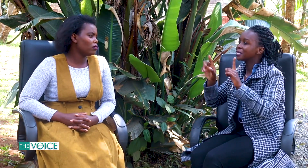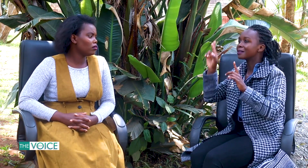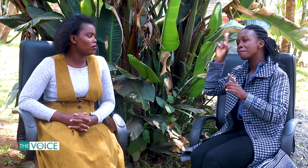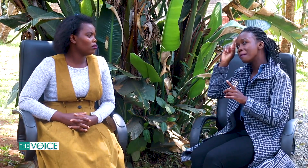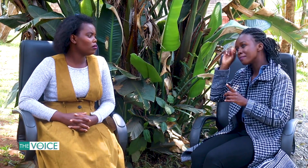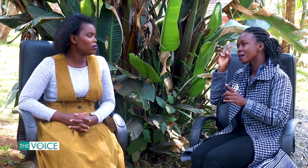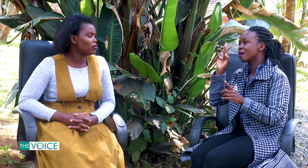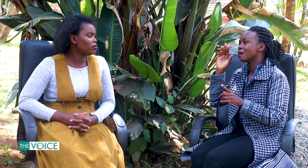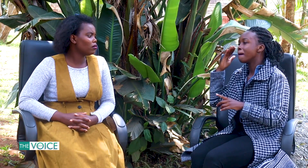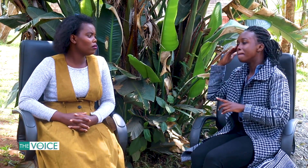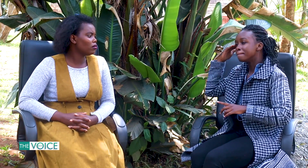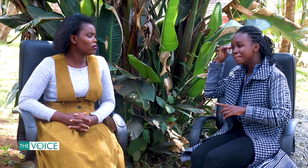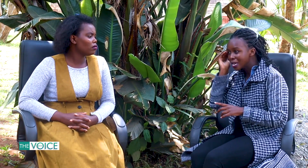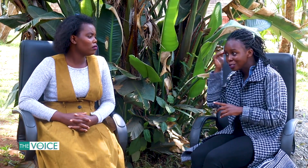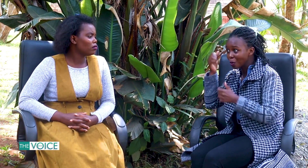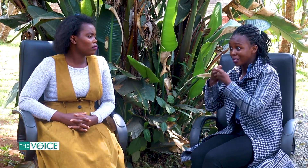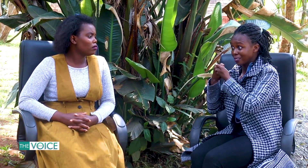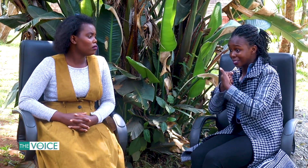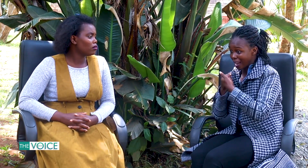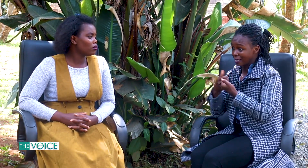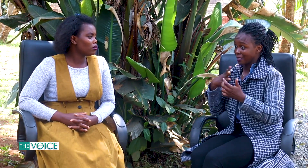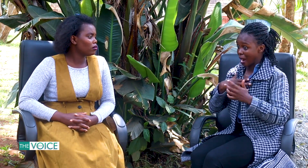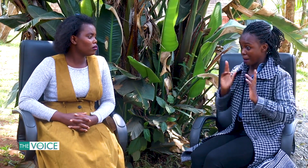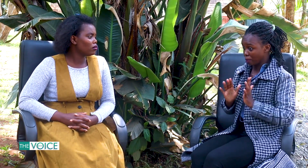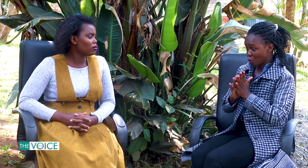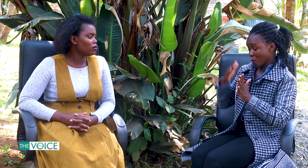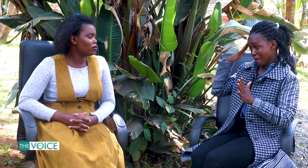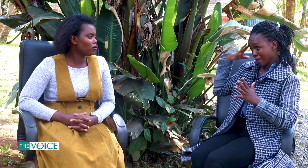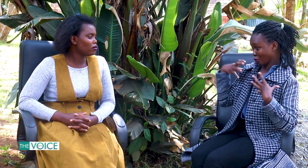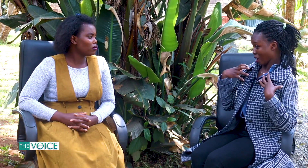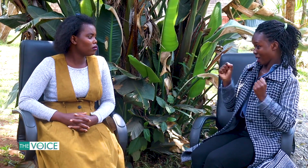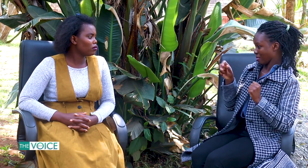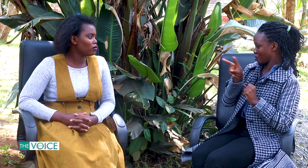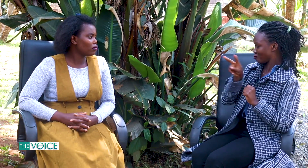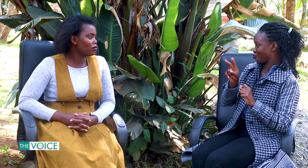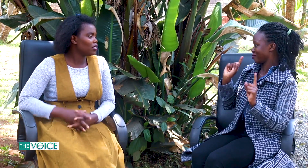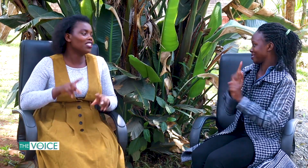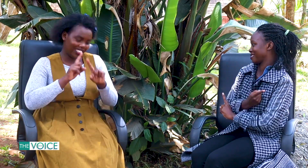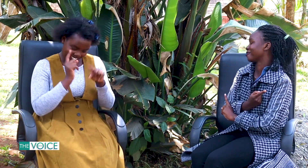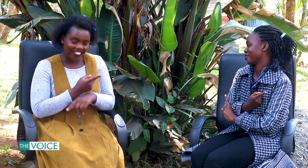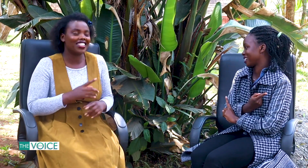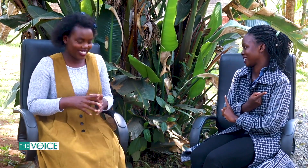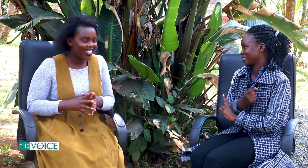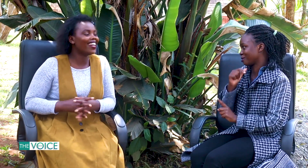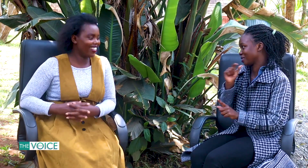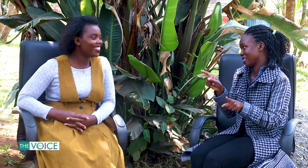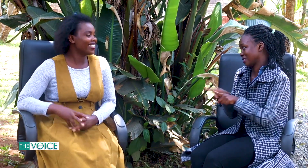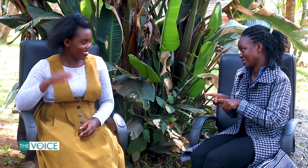remember that's how we started to do community outreach, because we realized people were facing a lot of stigma